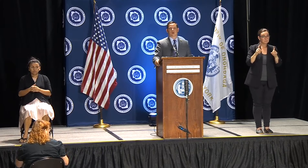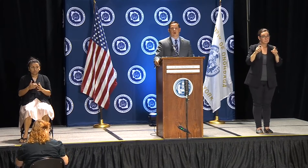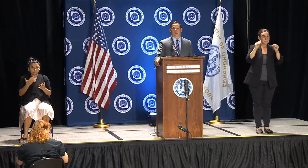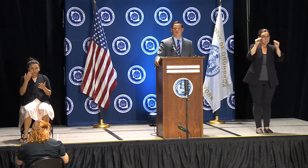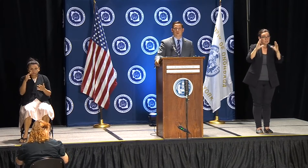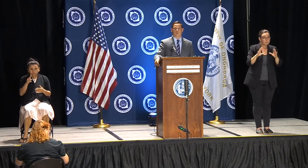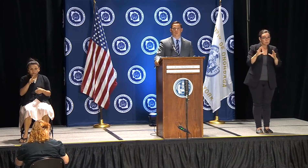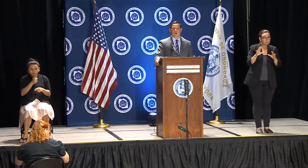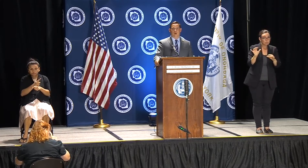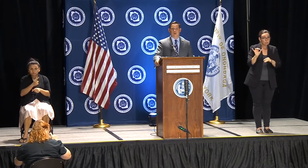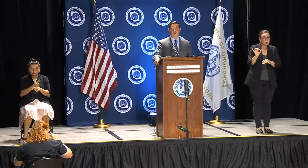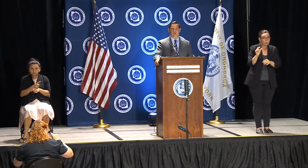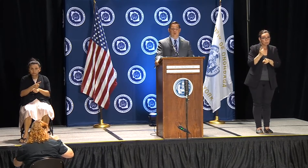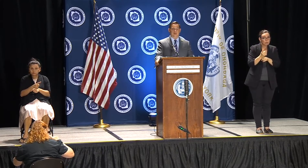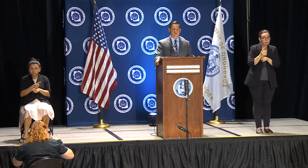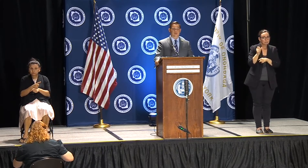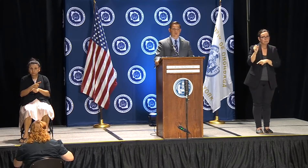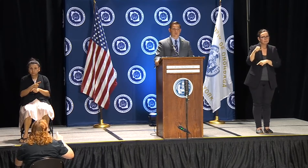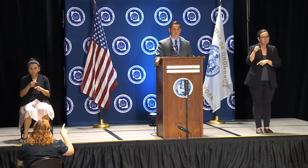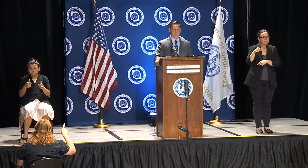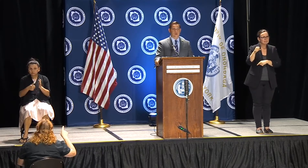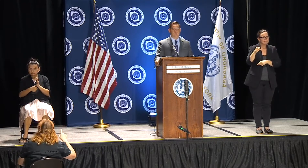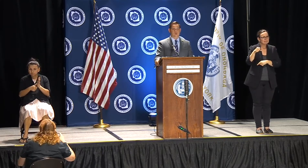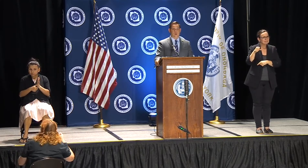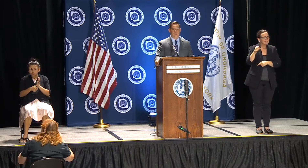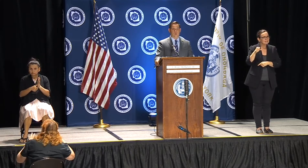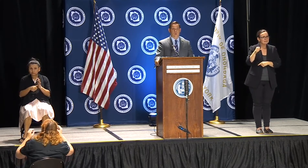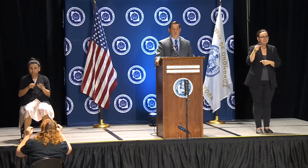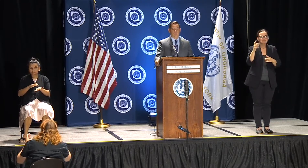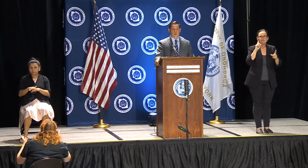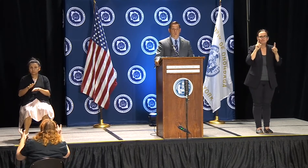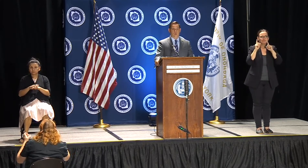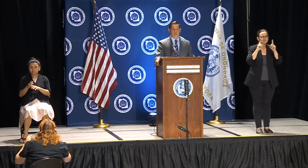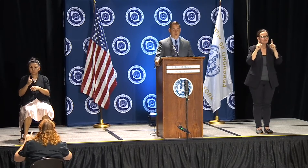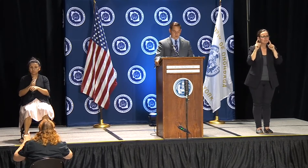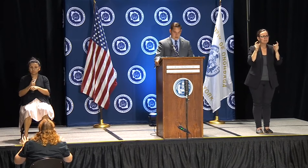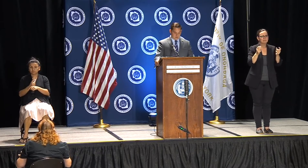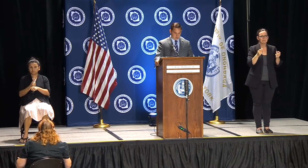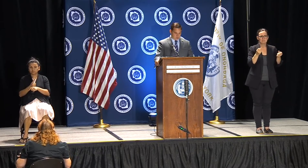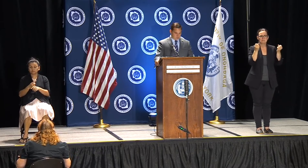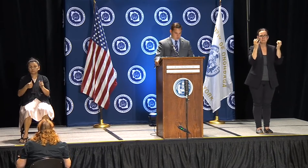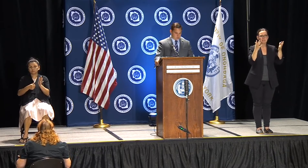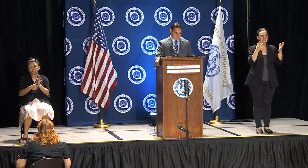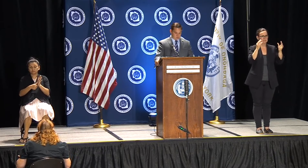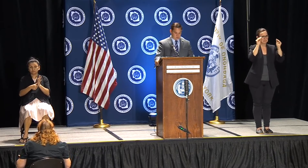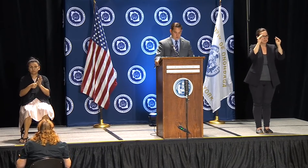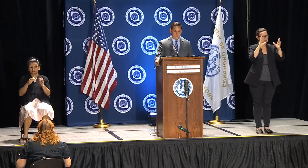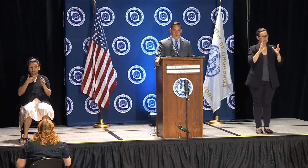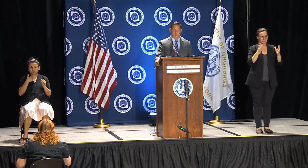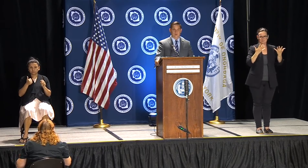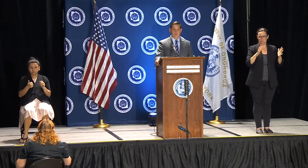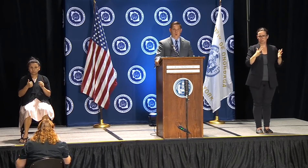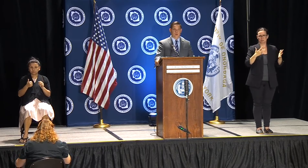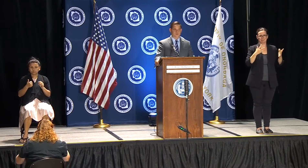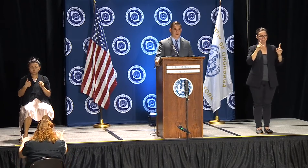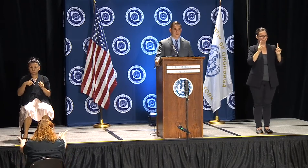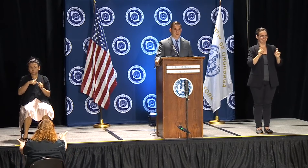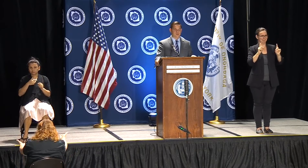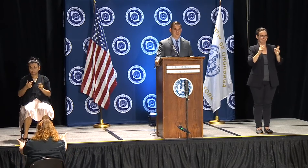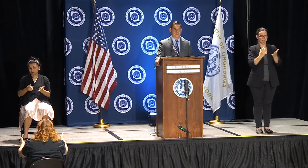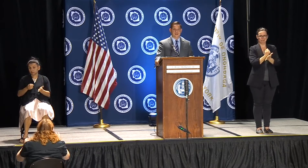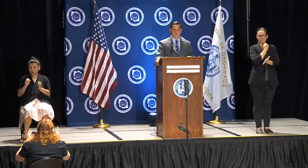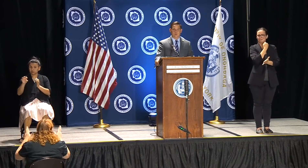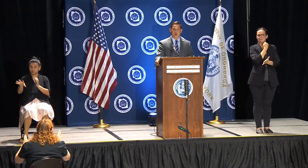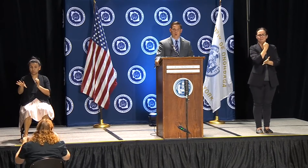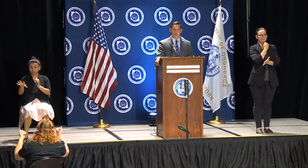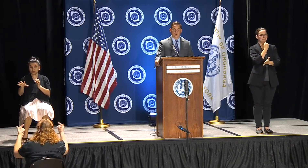concern from a lot of teachers, and so we put it out there. Certainly, hopefully we'll get robust